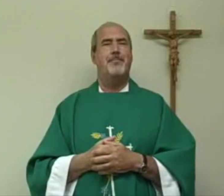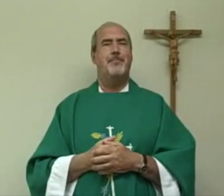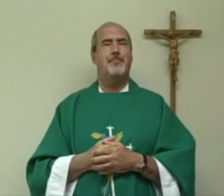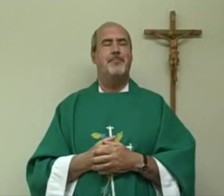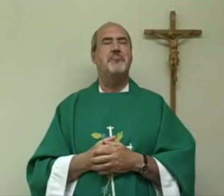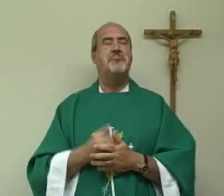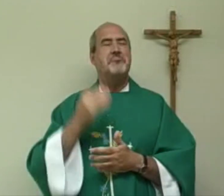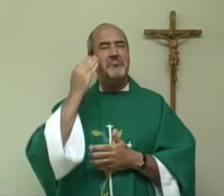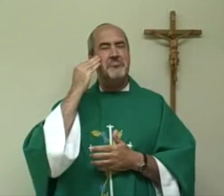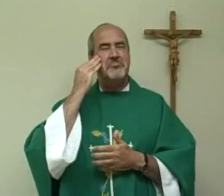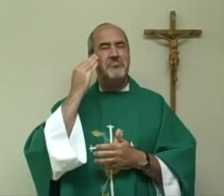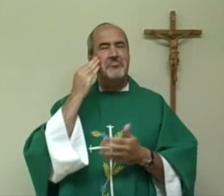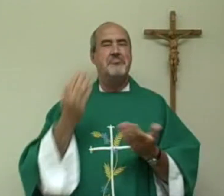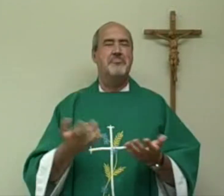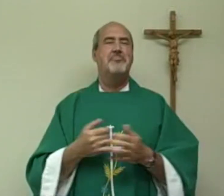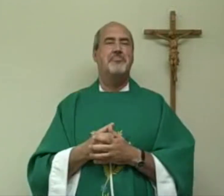true humility.